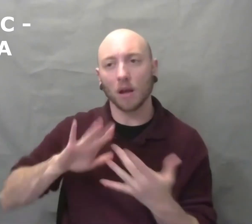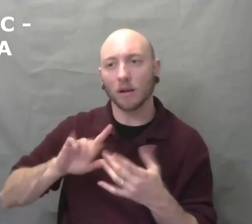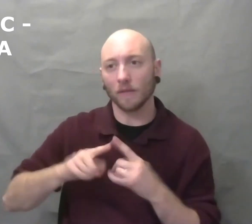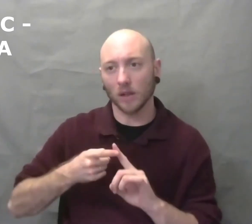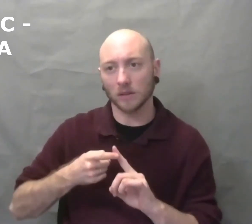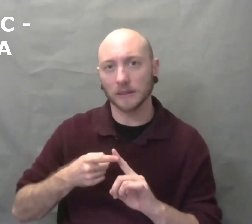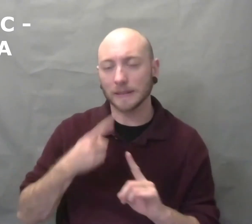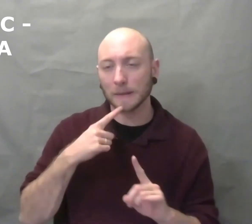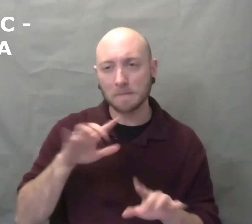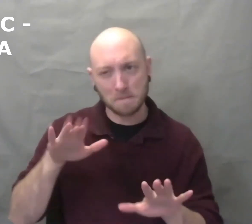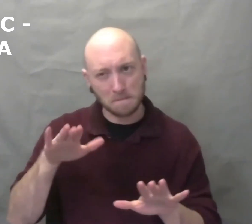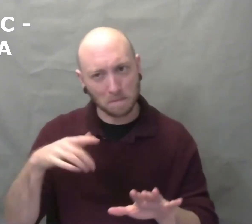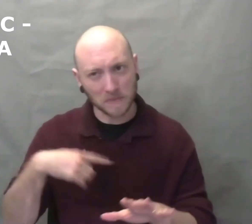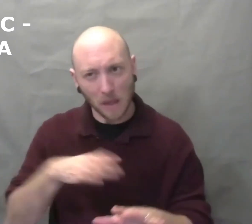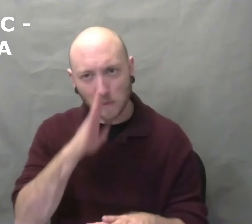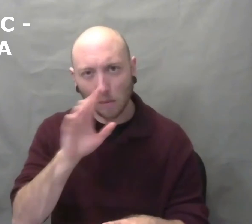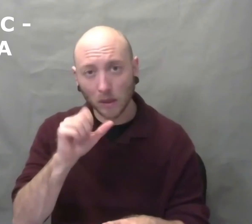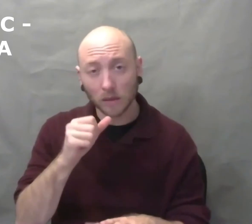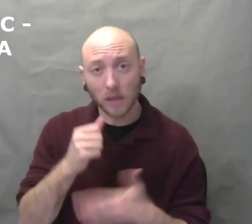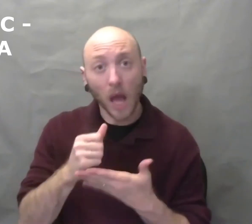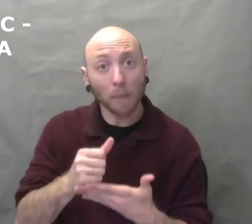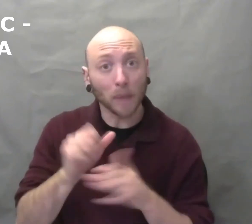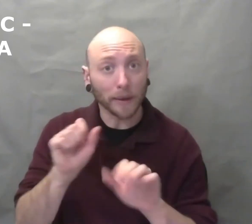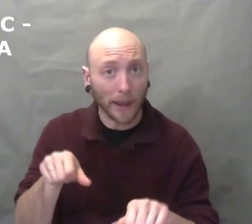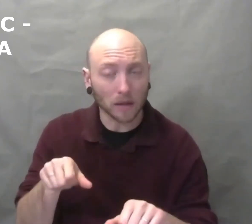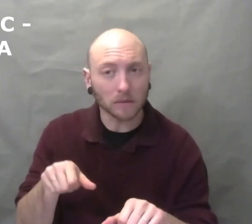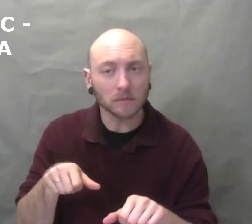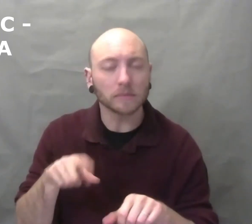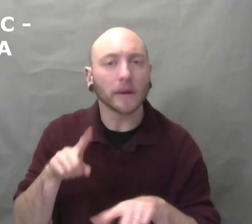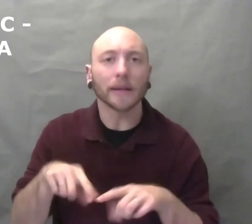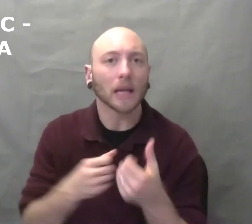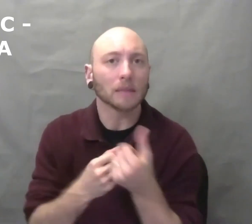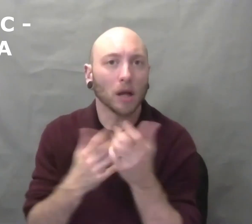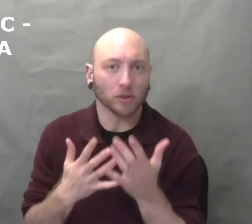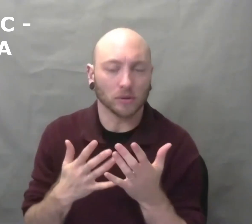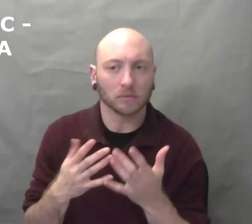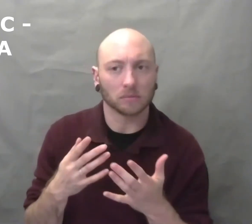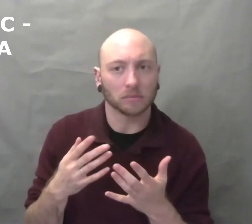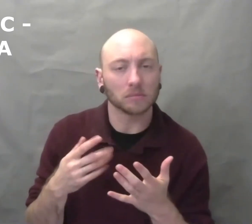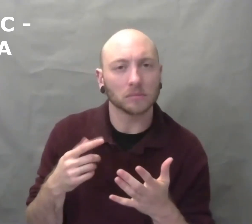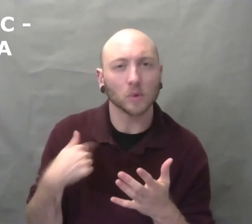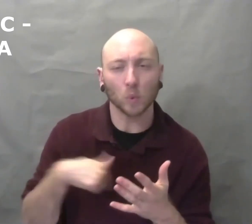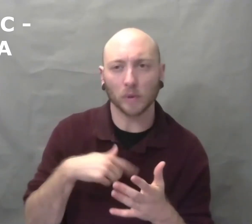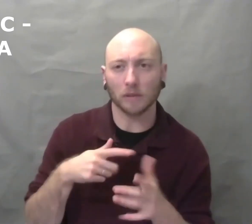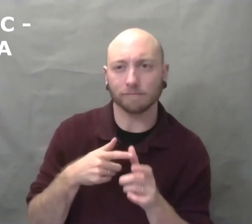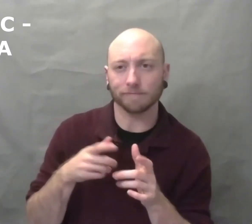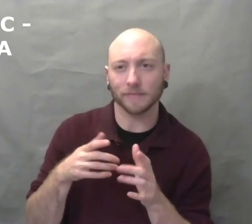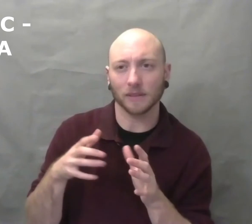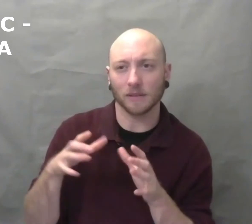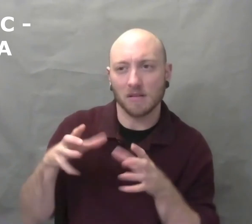though I got some time. We're running mates. We've done shit together. But I'll give you this guy's number. And of course, I had to